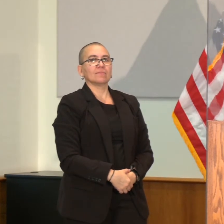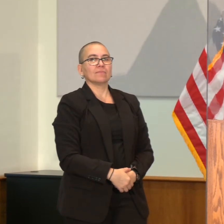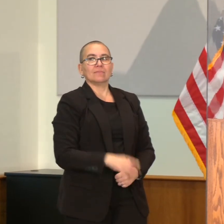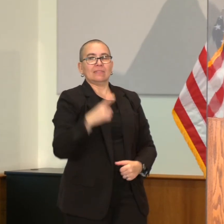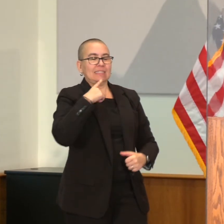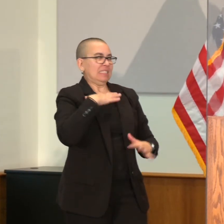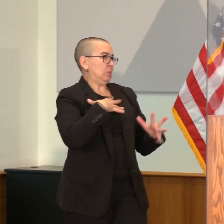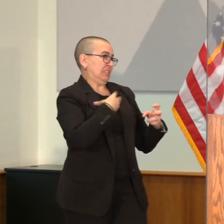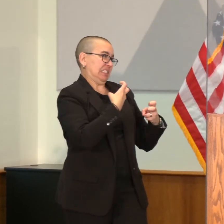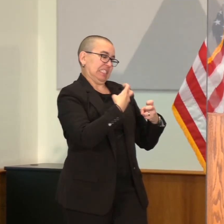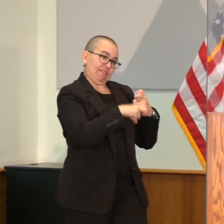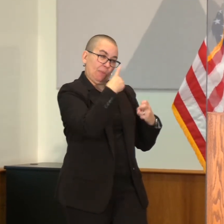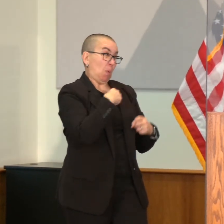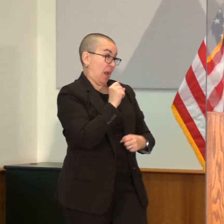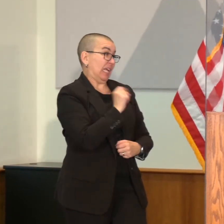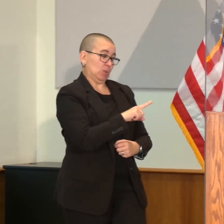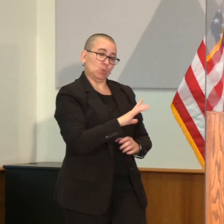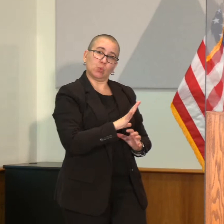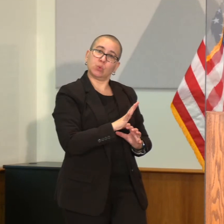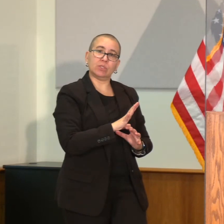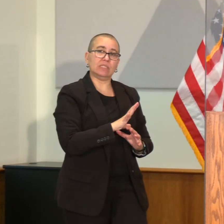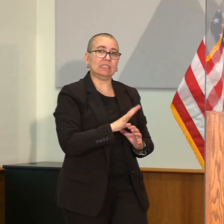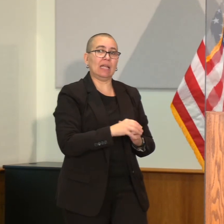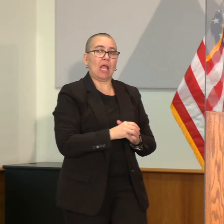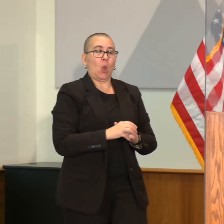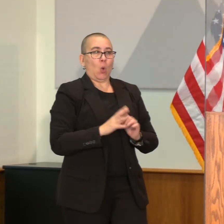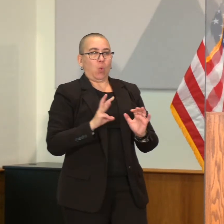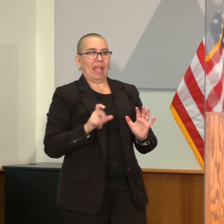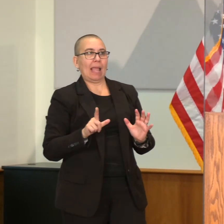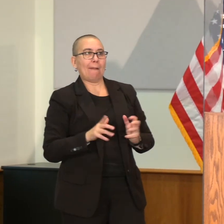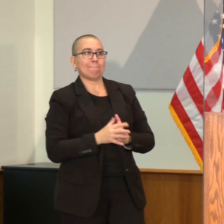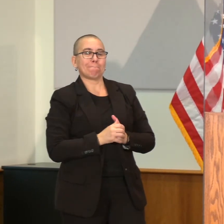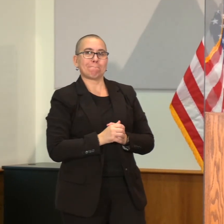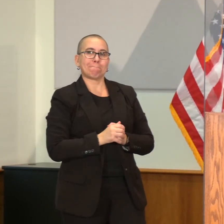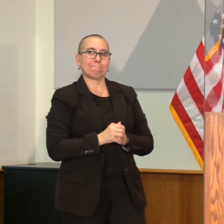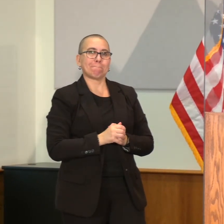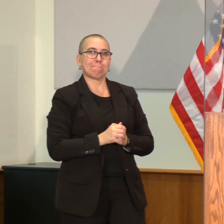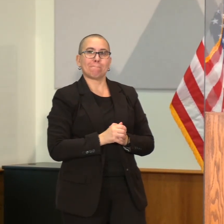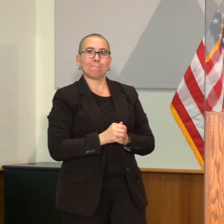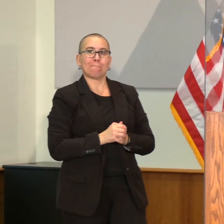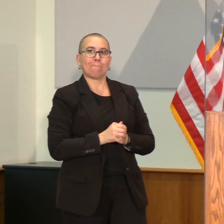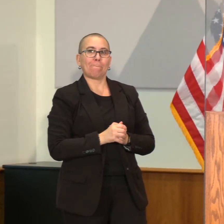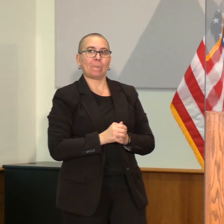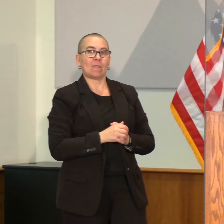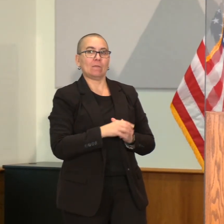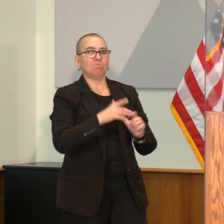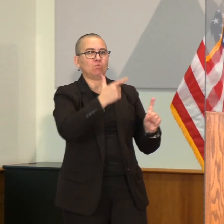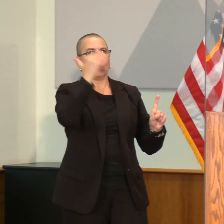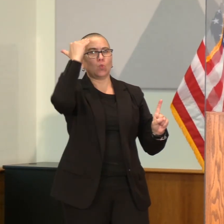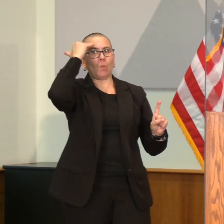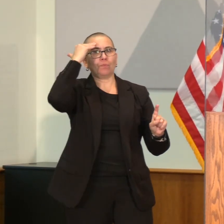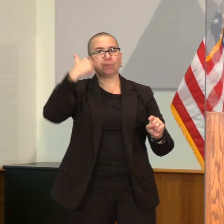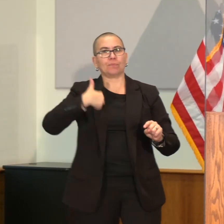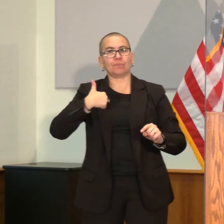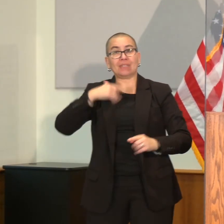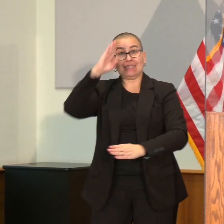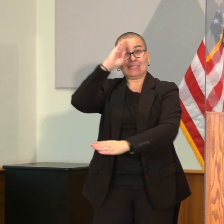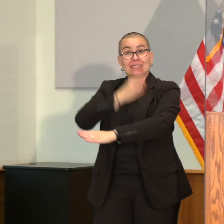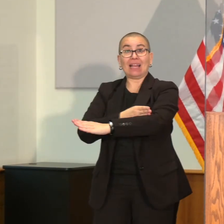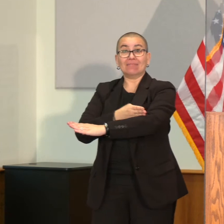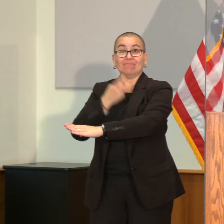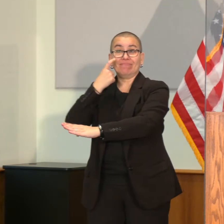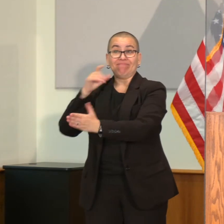opportunity, so I feel compelled to ask it. As you know, I have a son who died on the streets. He